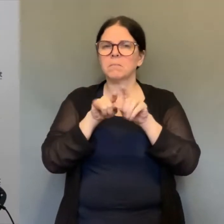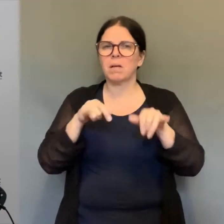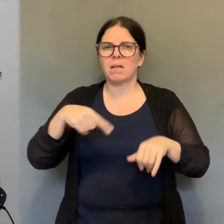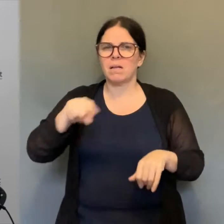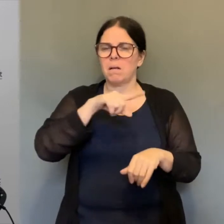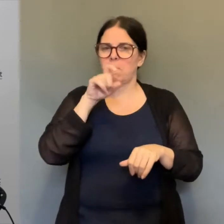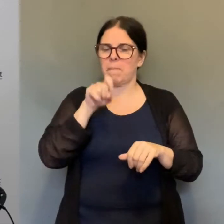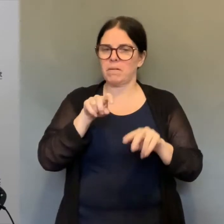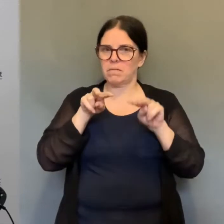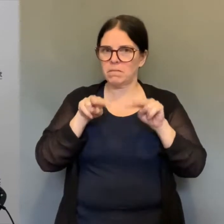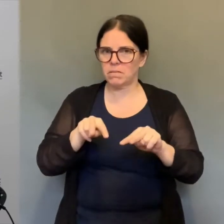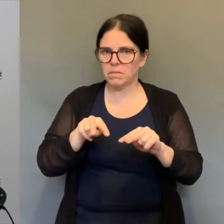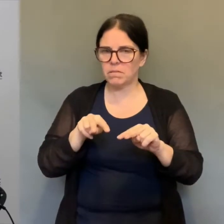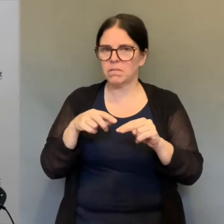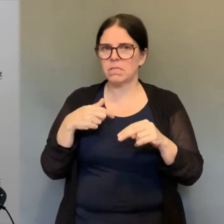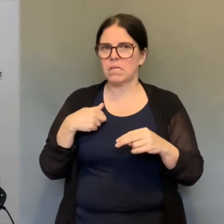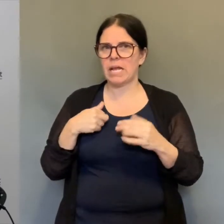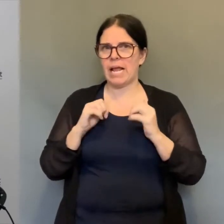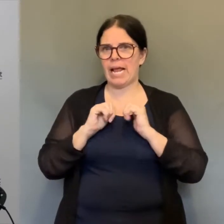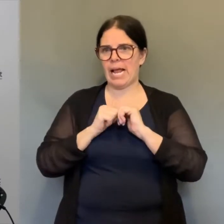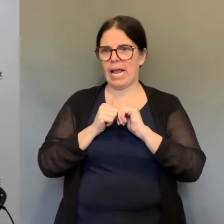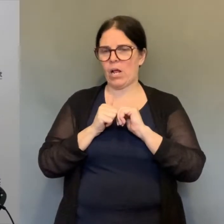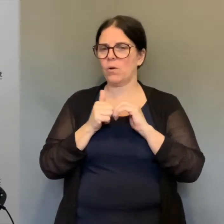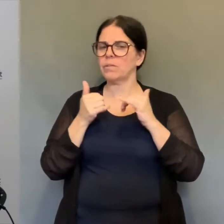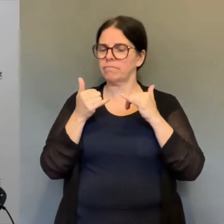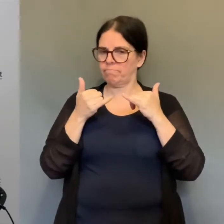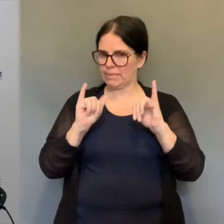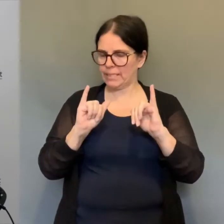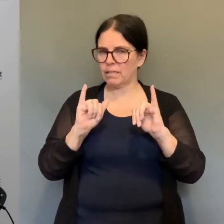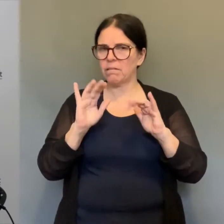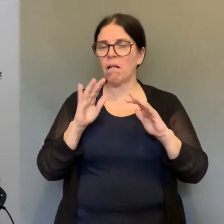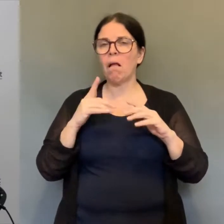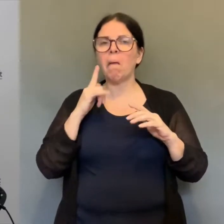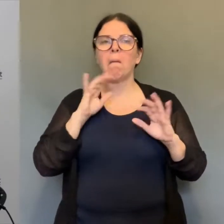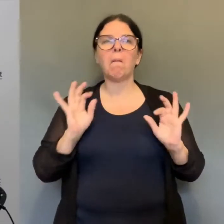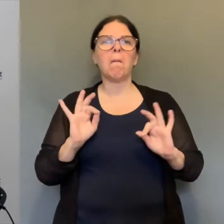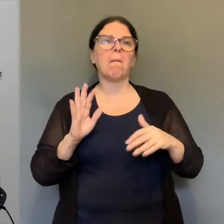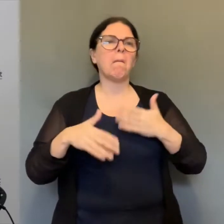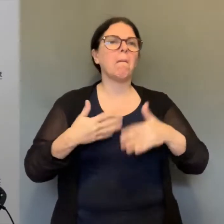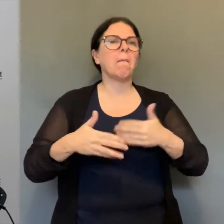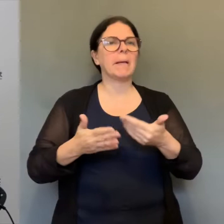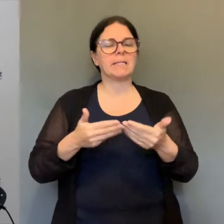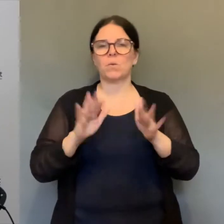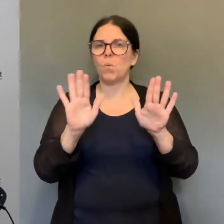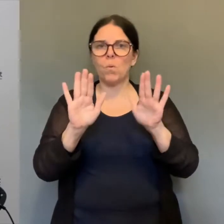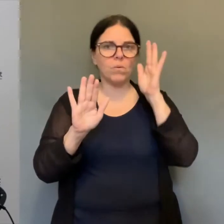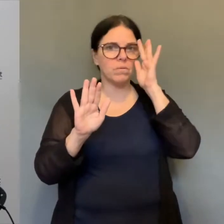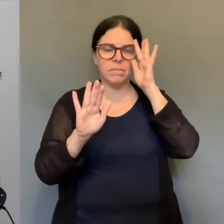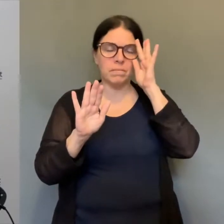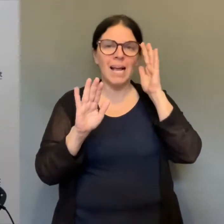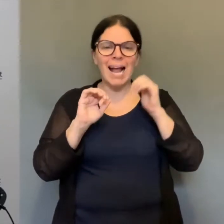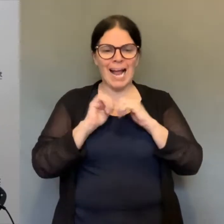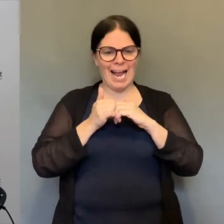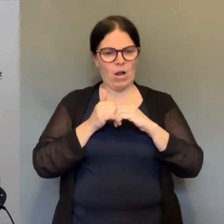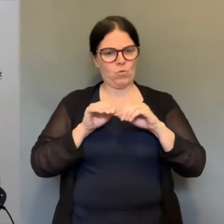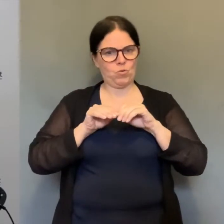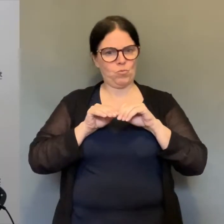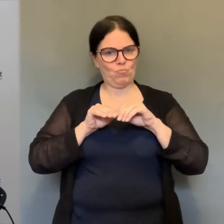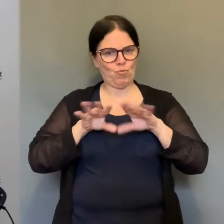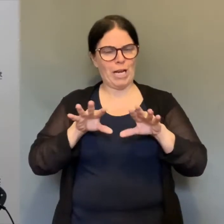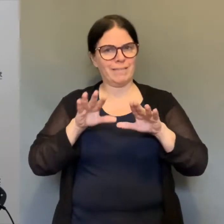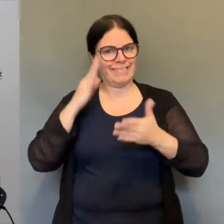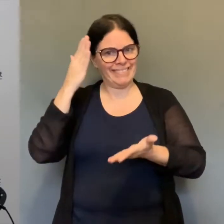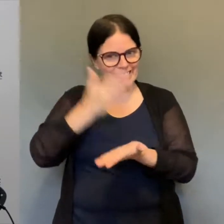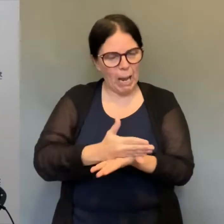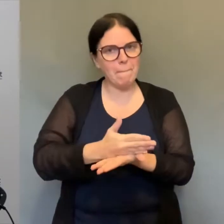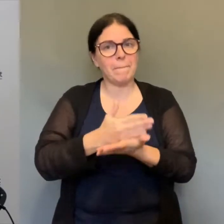me really happy to see if we come here in front of everyone and report that we don't have any new case. So that's our